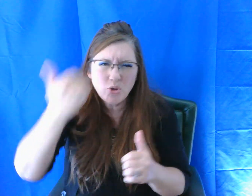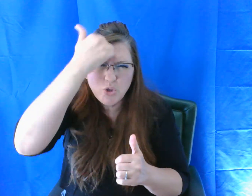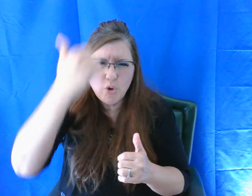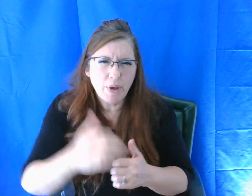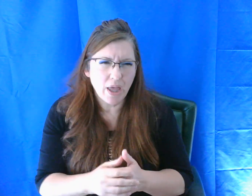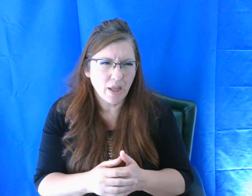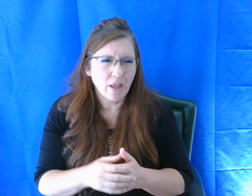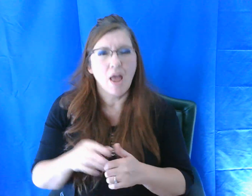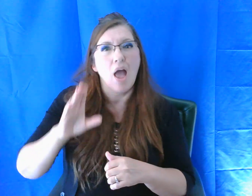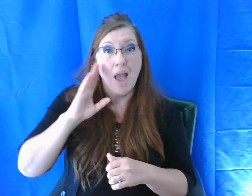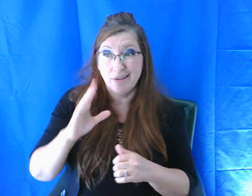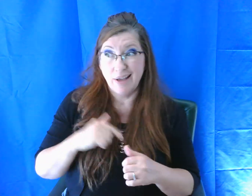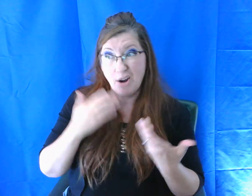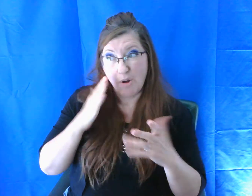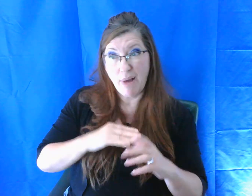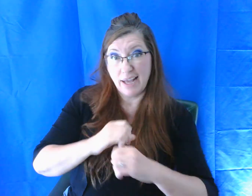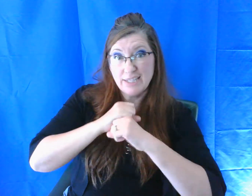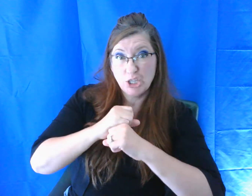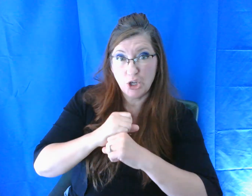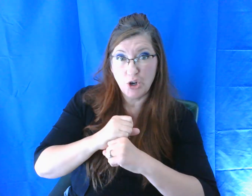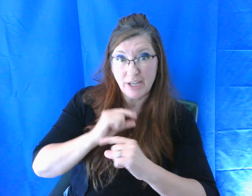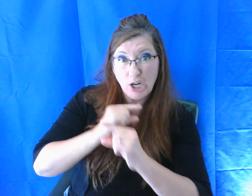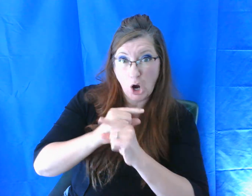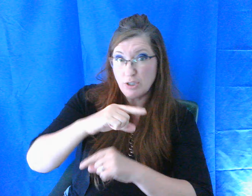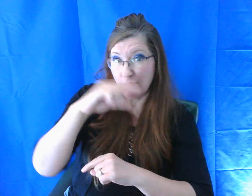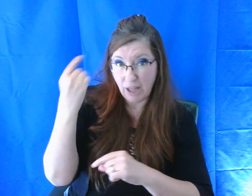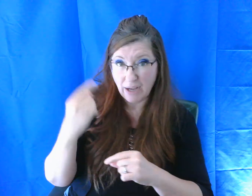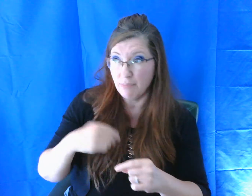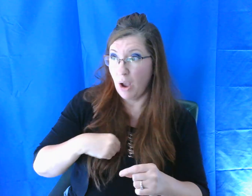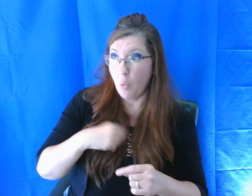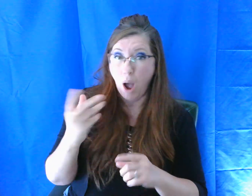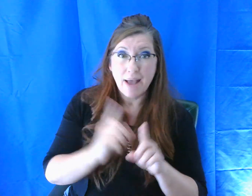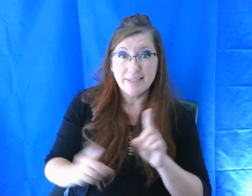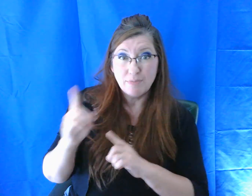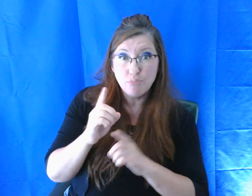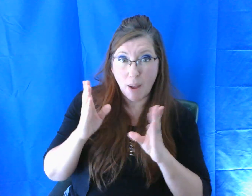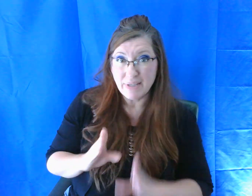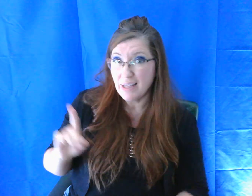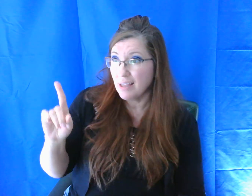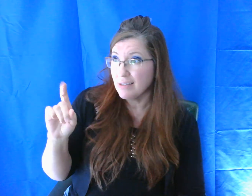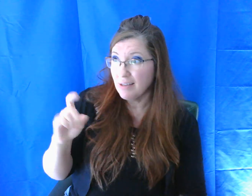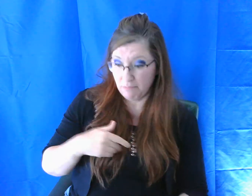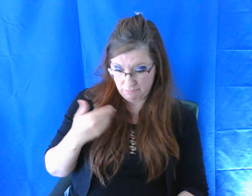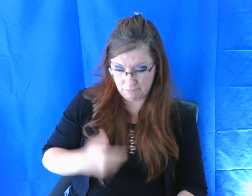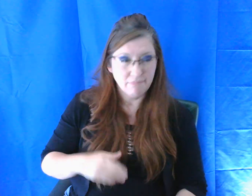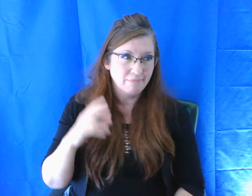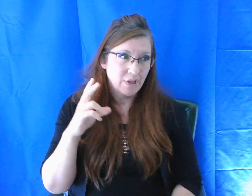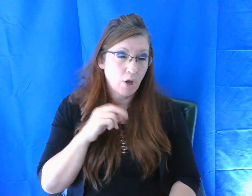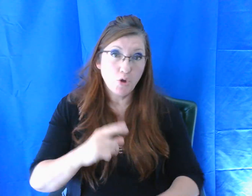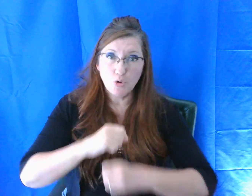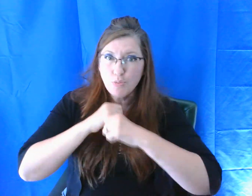Hey, I don't know. My security guards are black. Am I a white supremacist? Am I a white supremacist? Would you protect a white